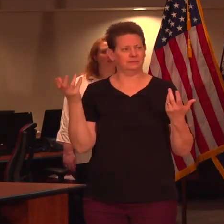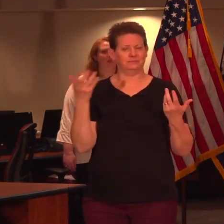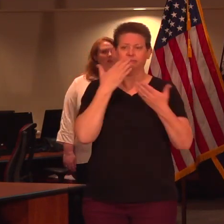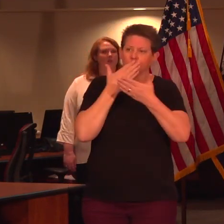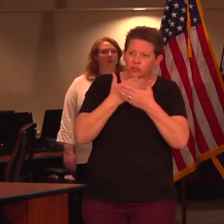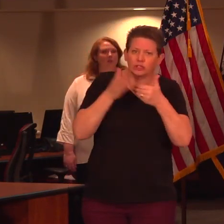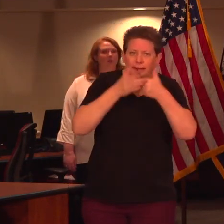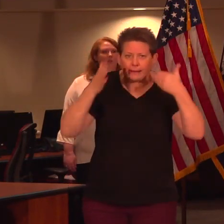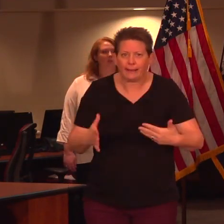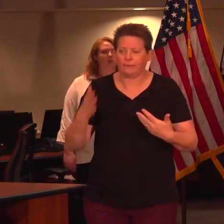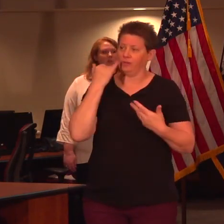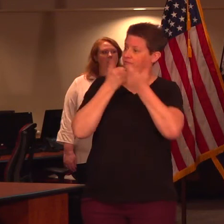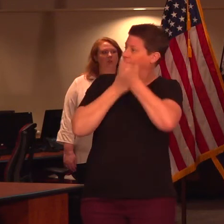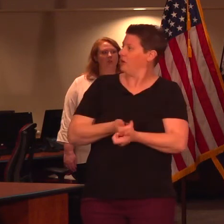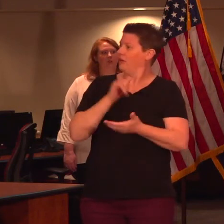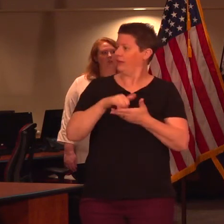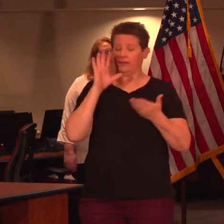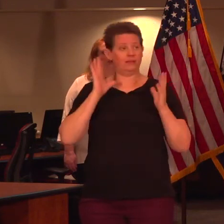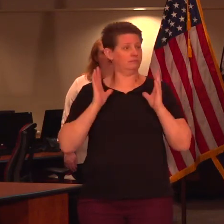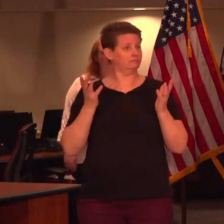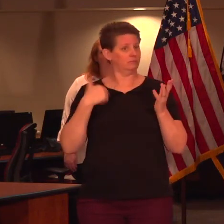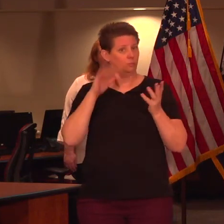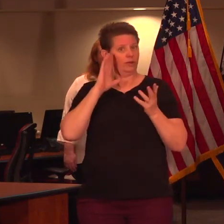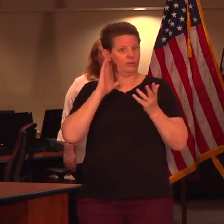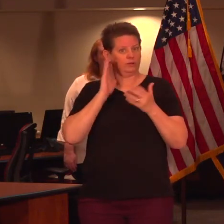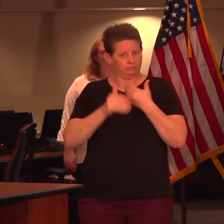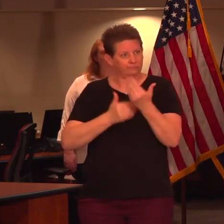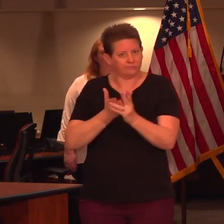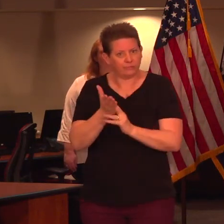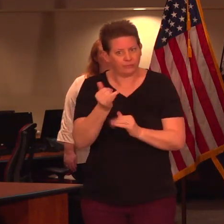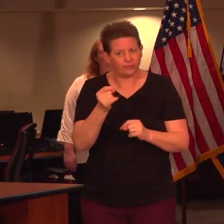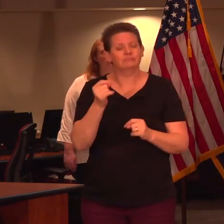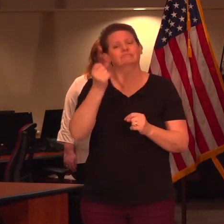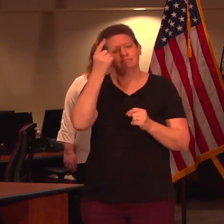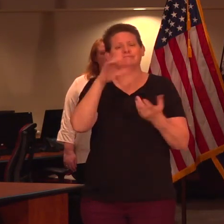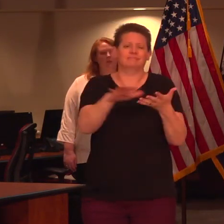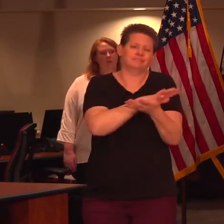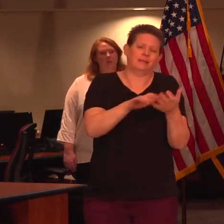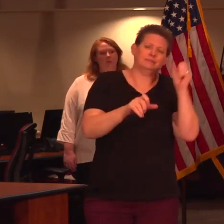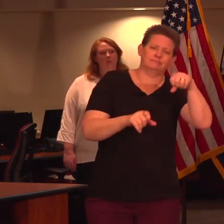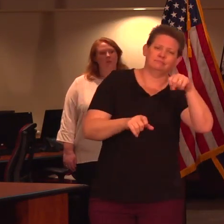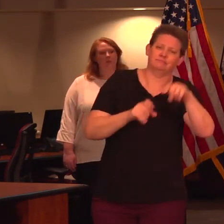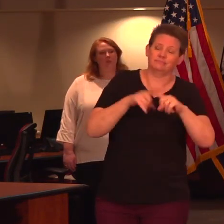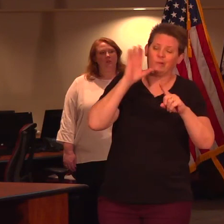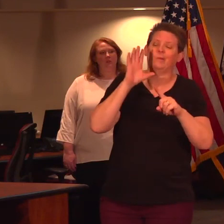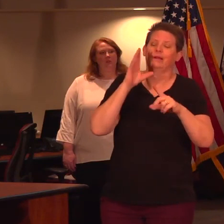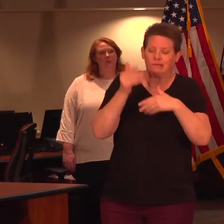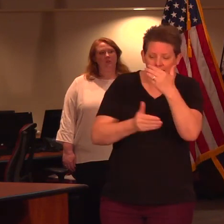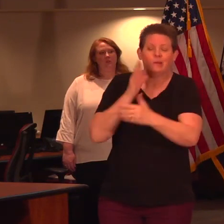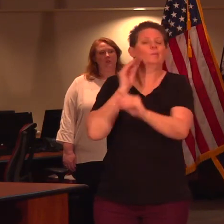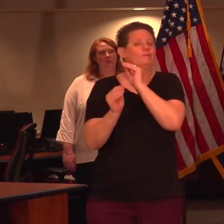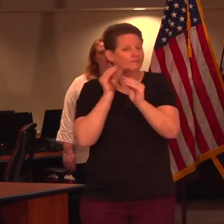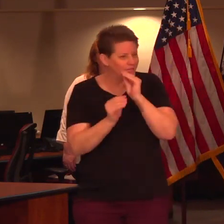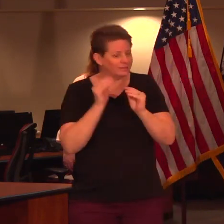good neighbor. And if they do that, then we'll get out of this. There's some damage, but we'll get out and we'll fix it and